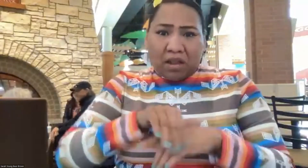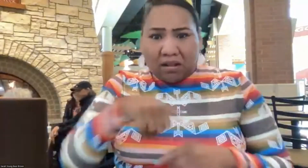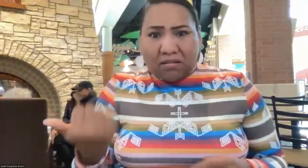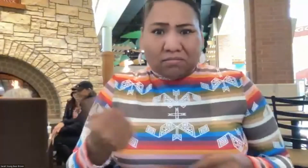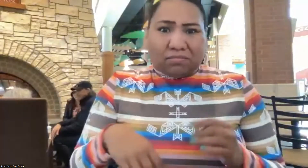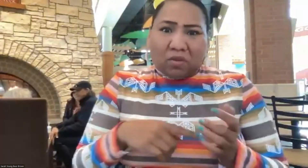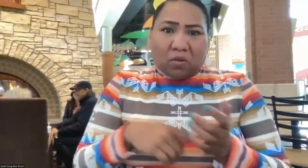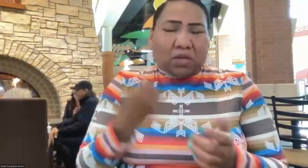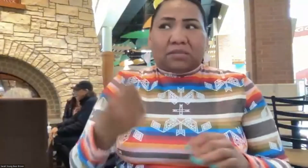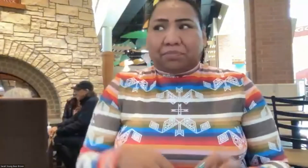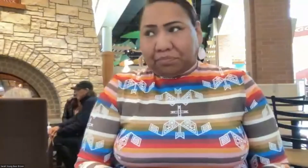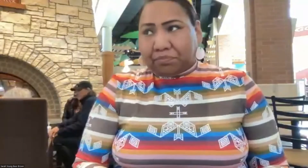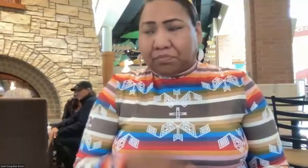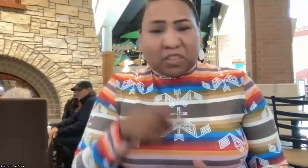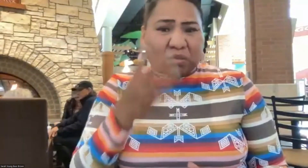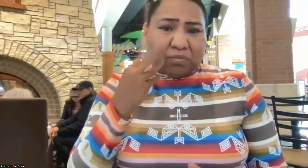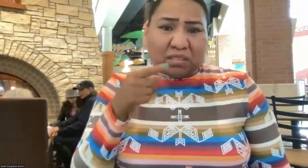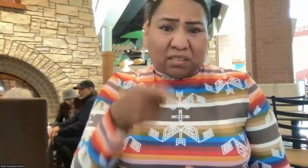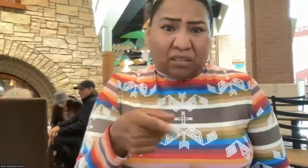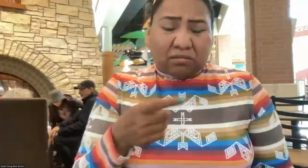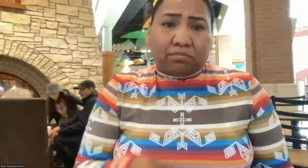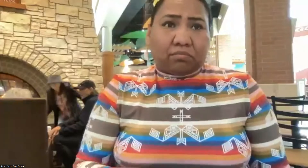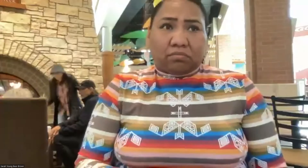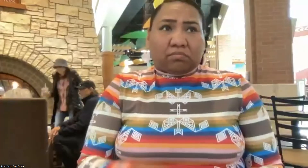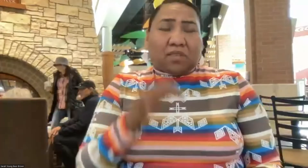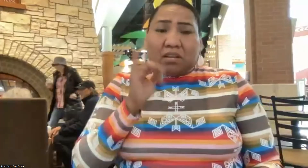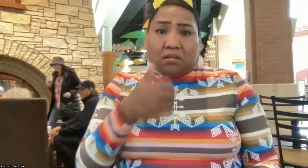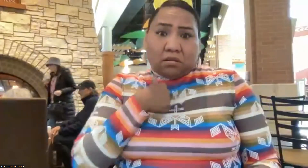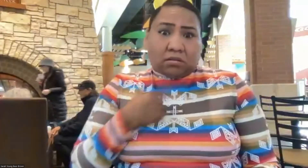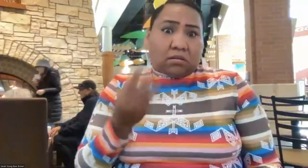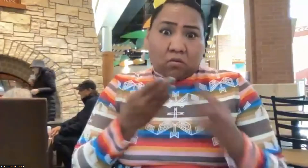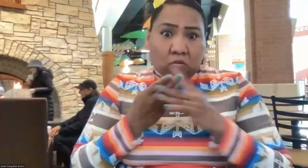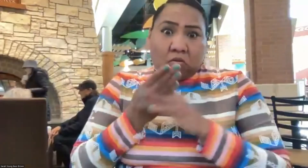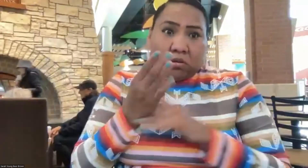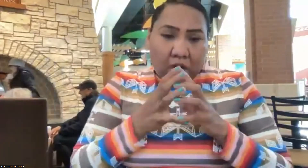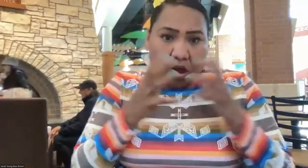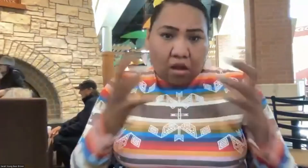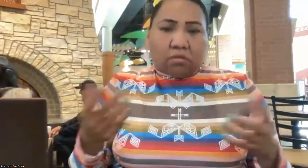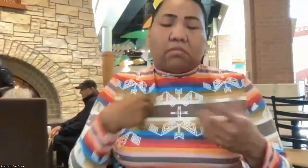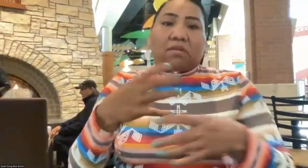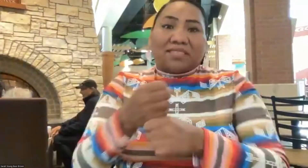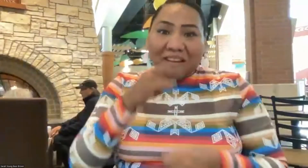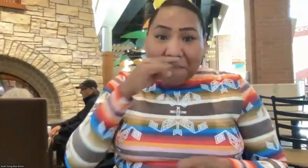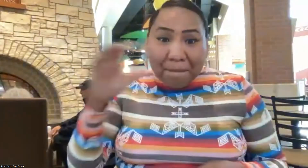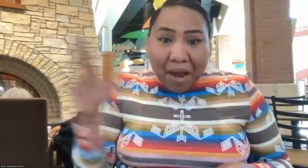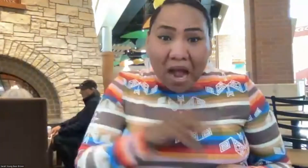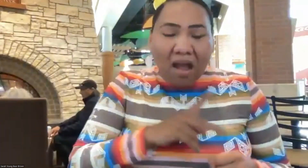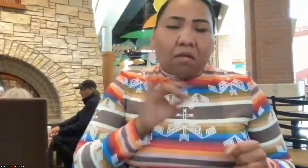hate me. And I've been hit and it's awful. I've gone through so much,